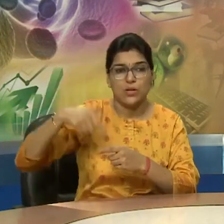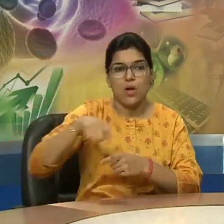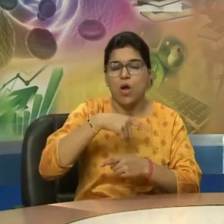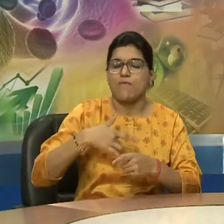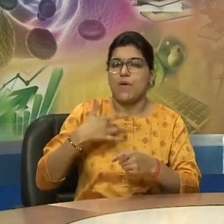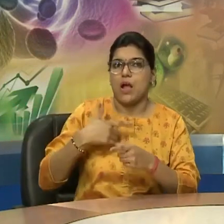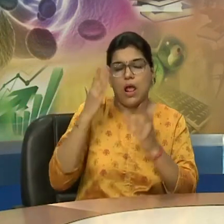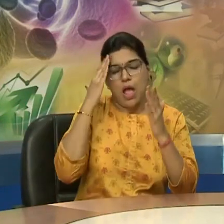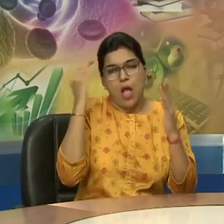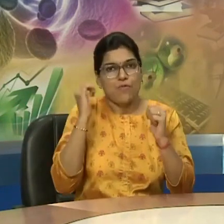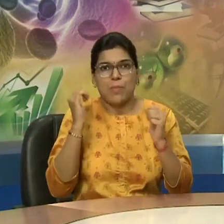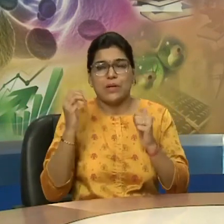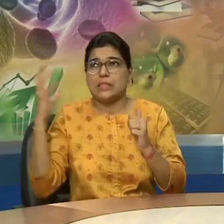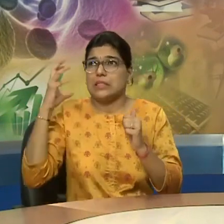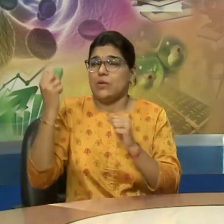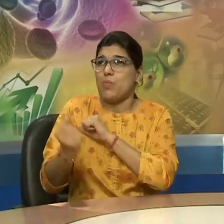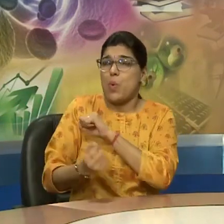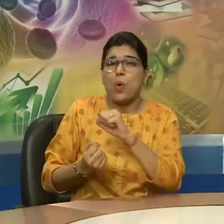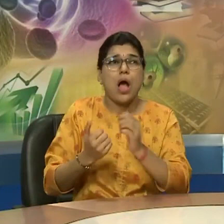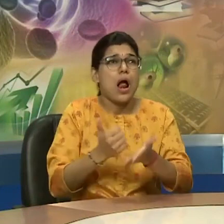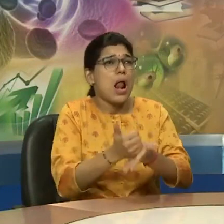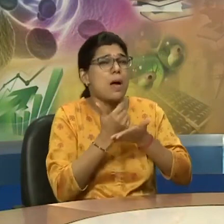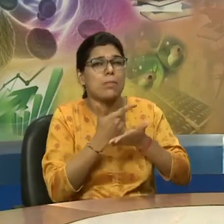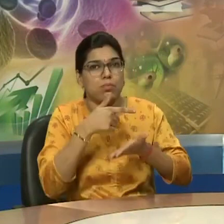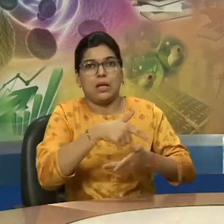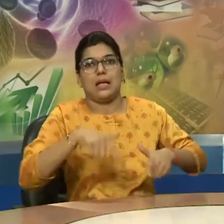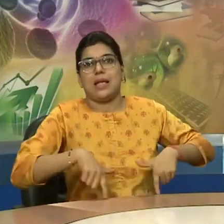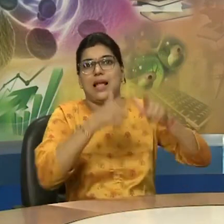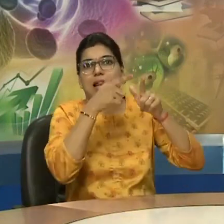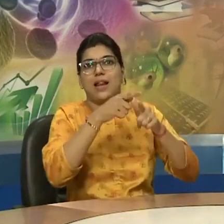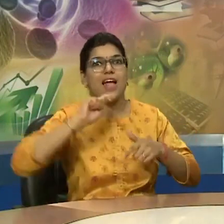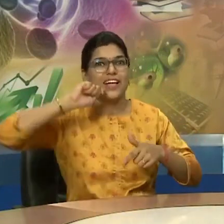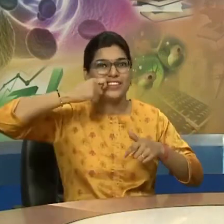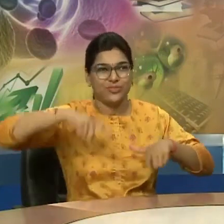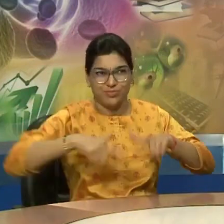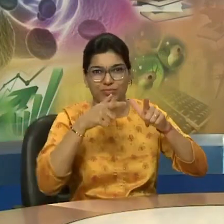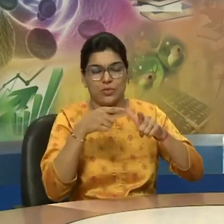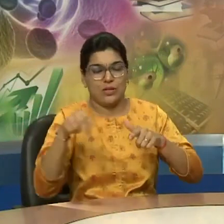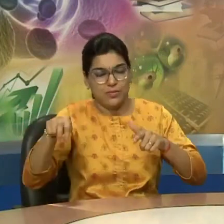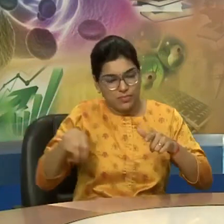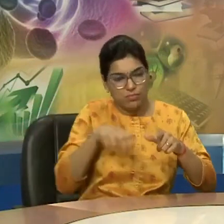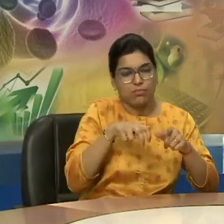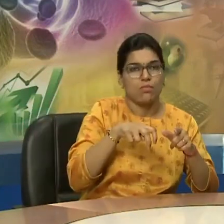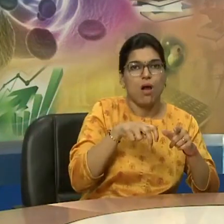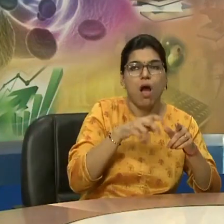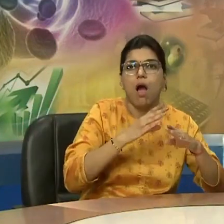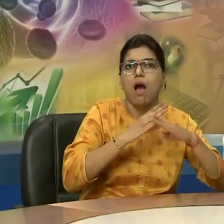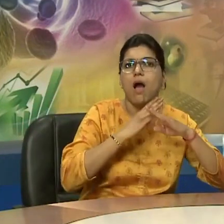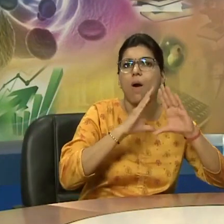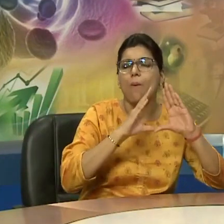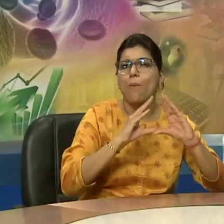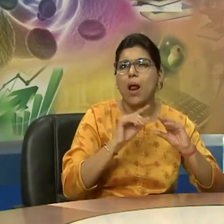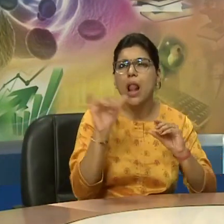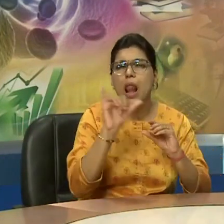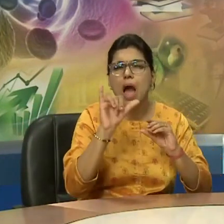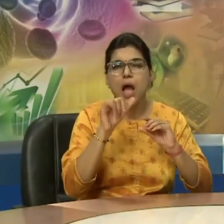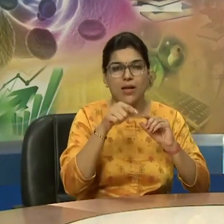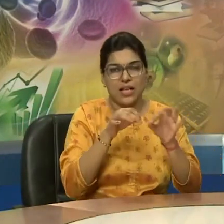neem tree is 10 degrees less than the surrounding